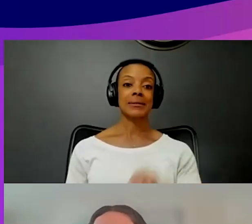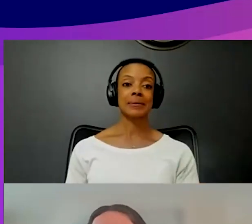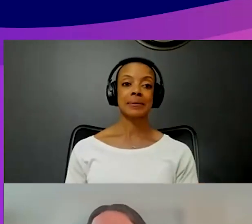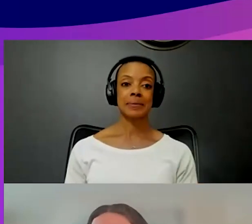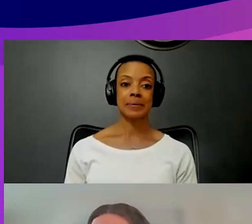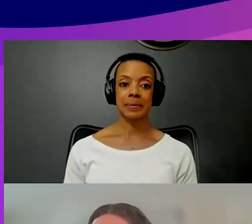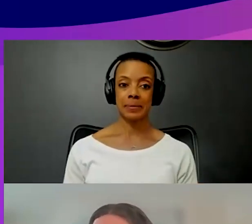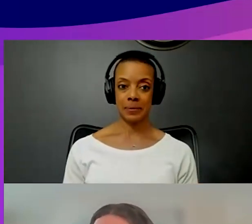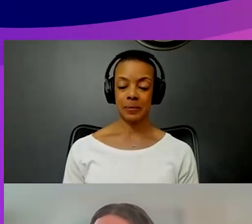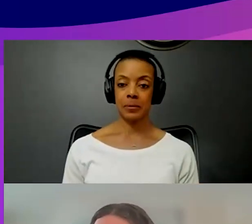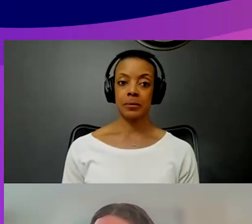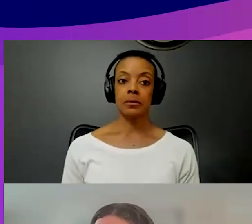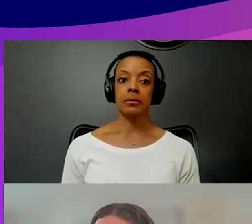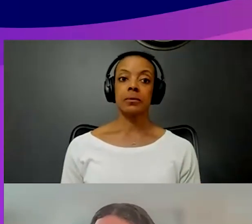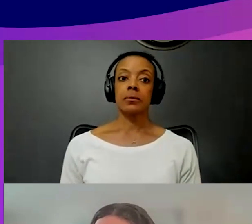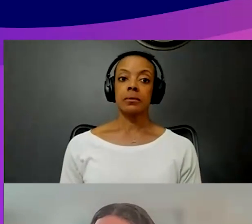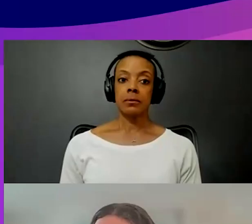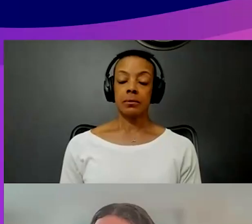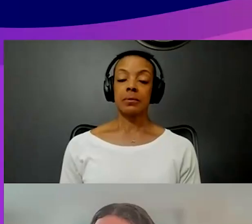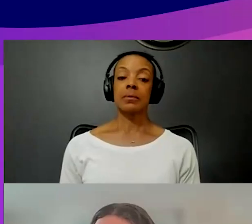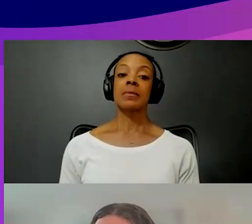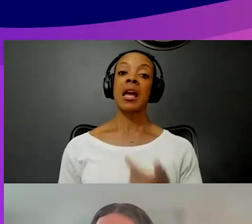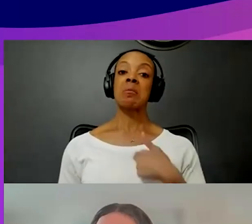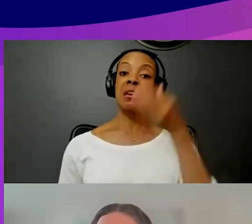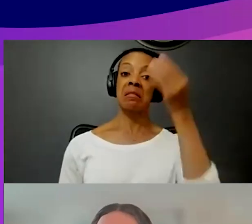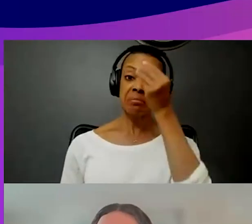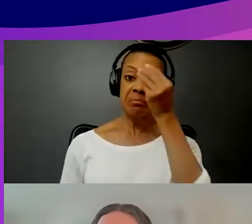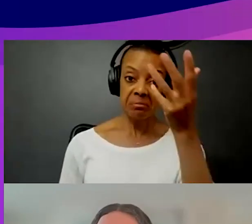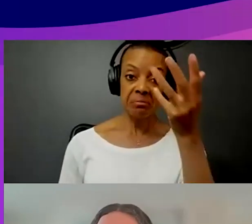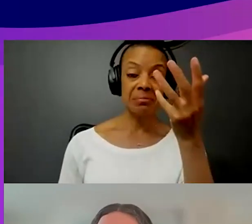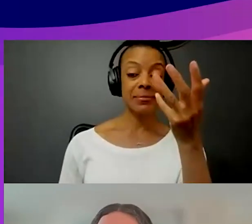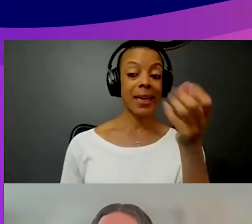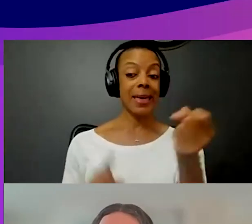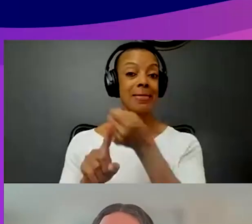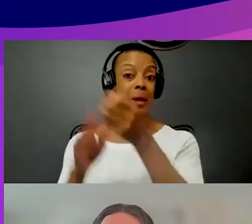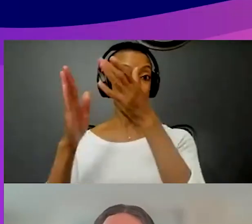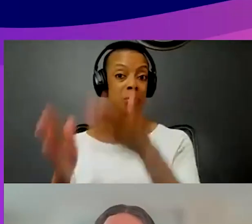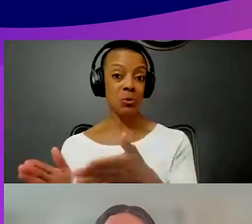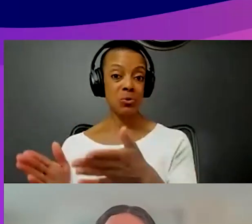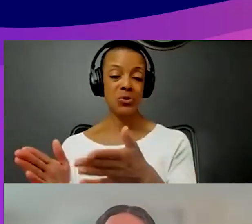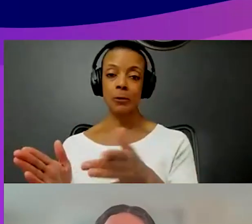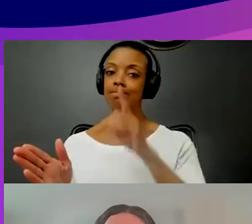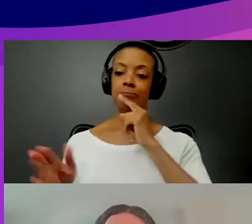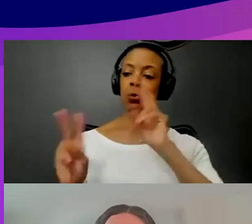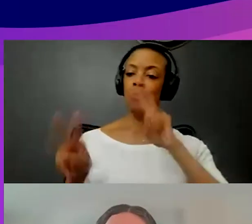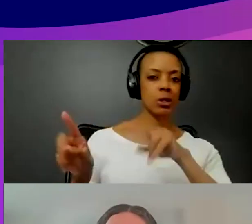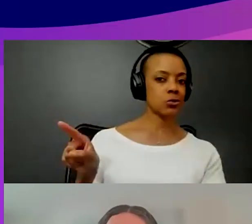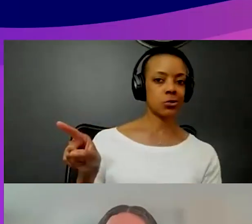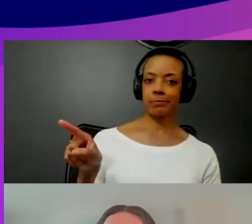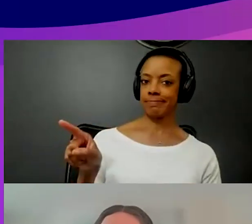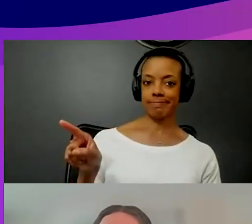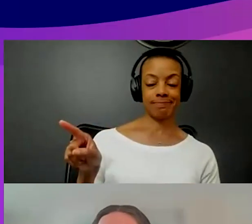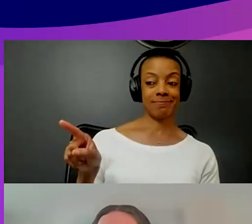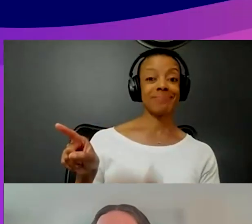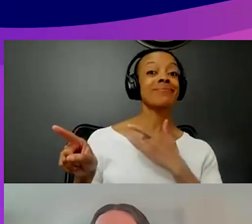I would say never judge the perpetrator. Okay. Usually these people